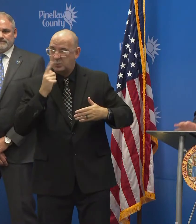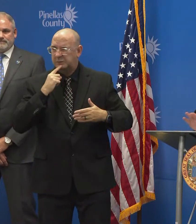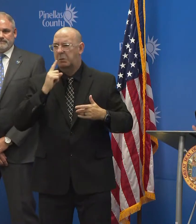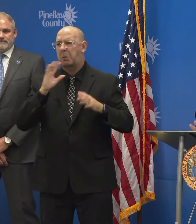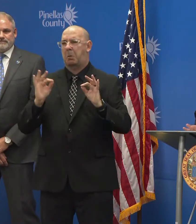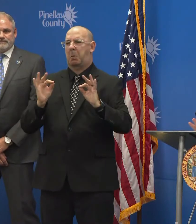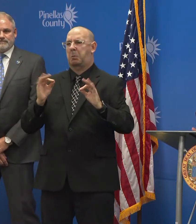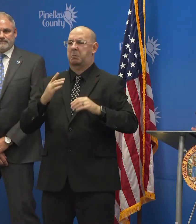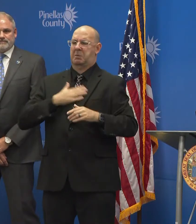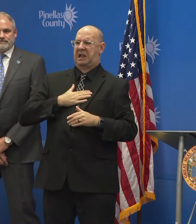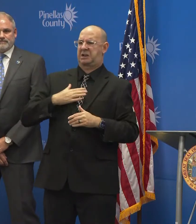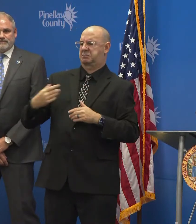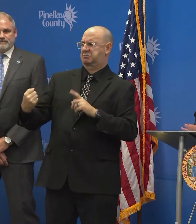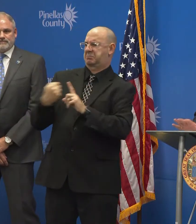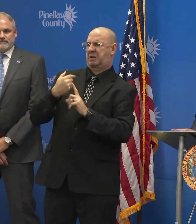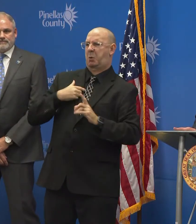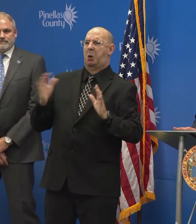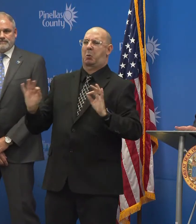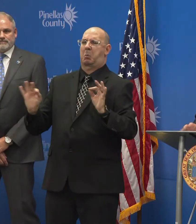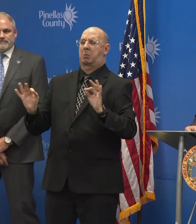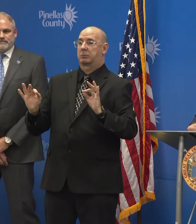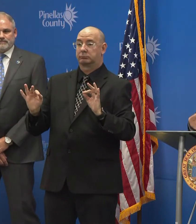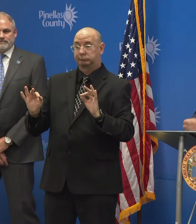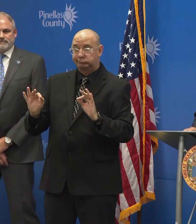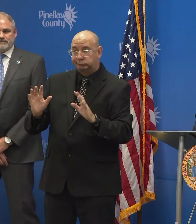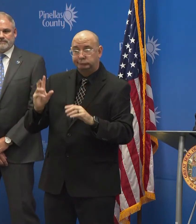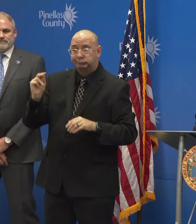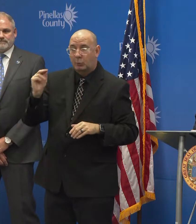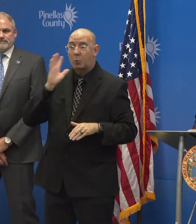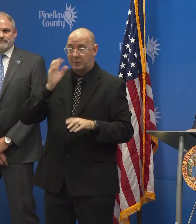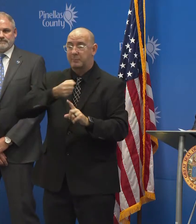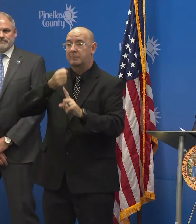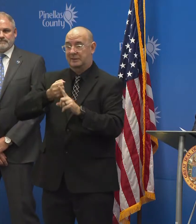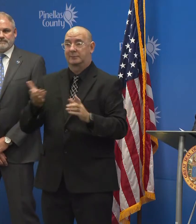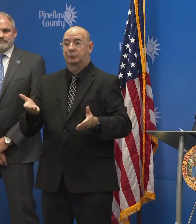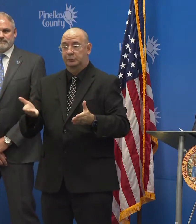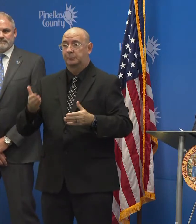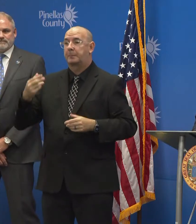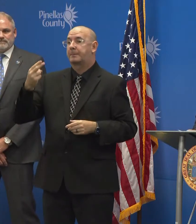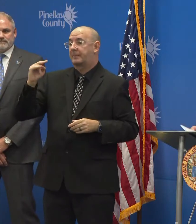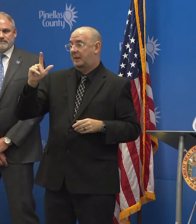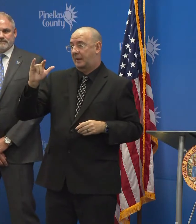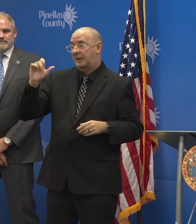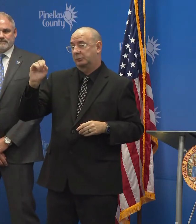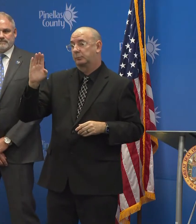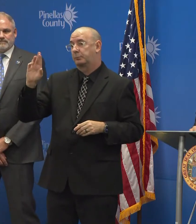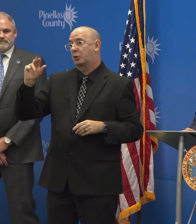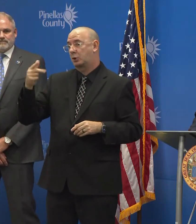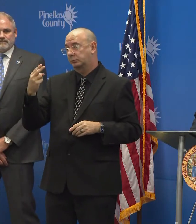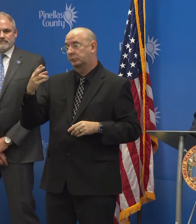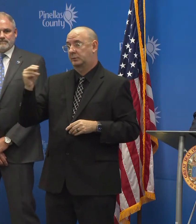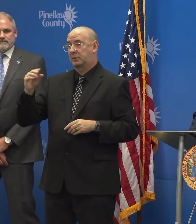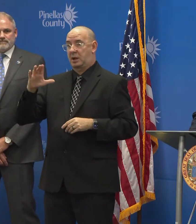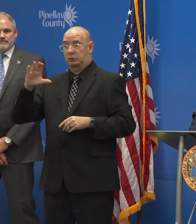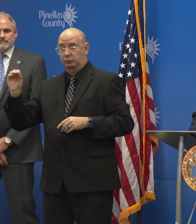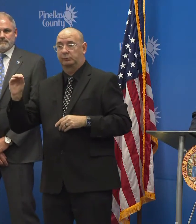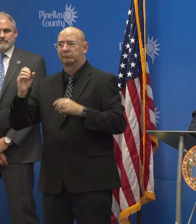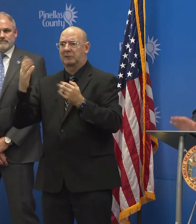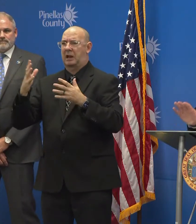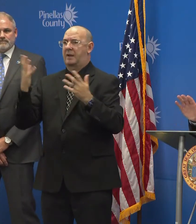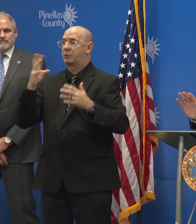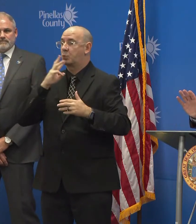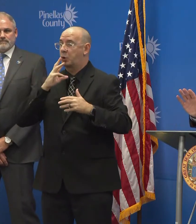impacts. This area here, Pinellas County and Hillsborough County, expected to see a lot of water and a lot of